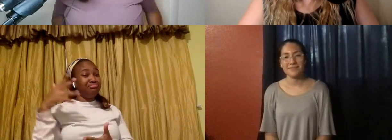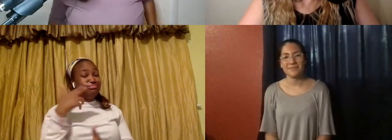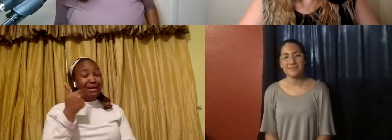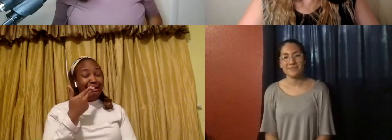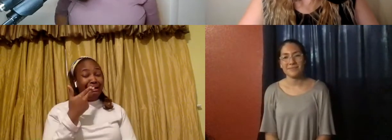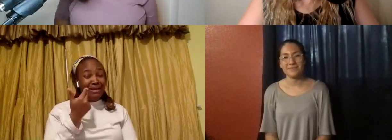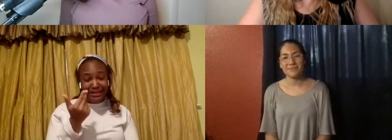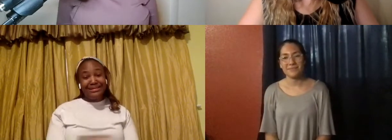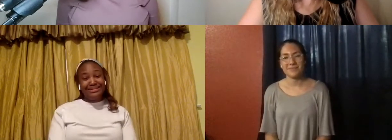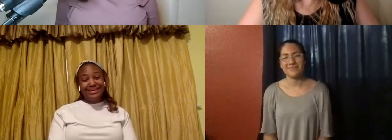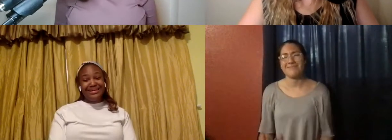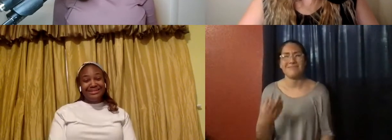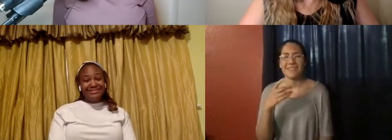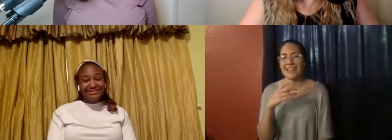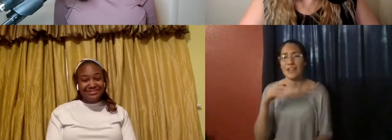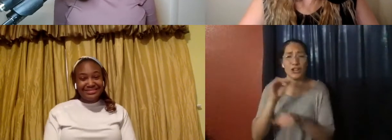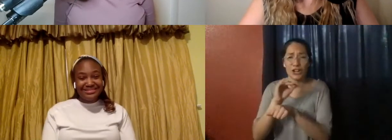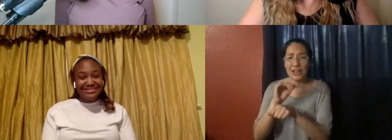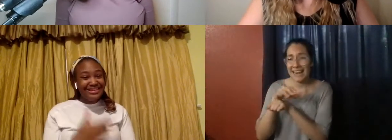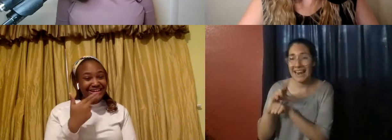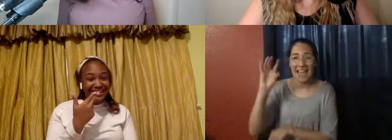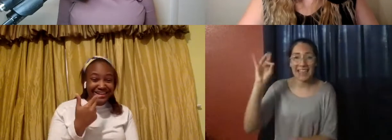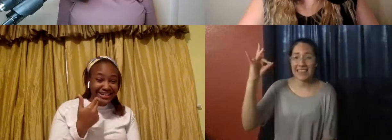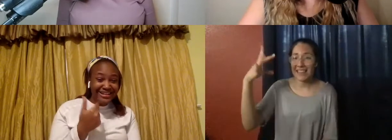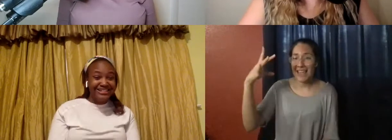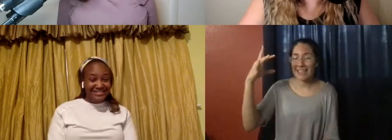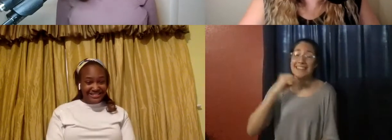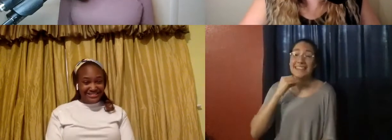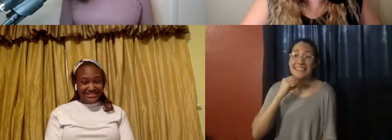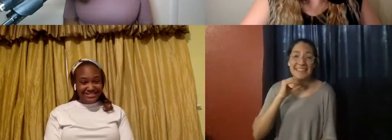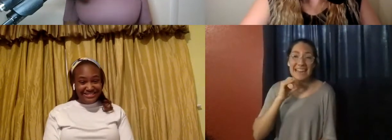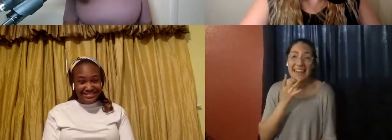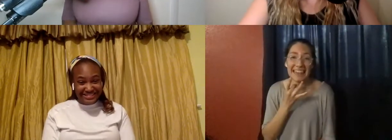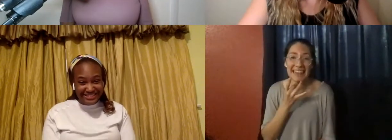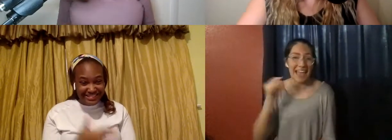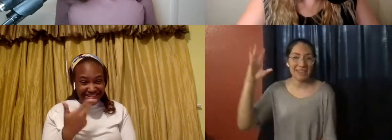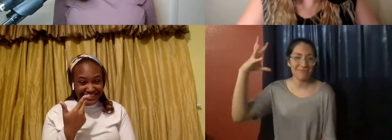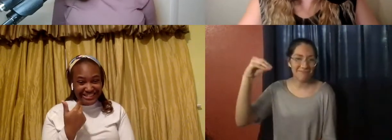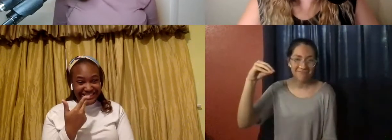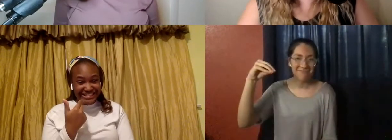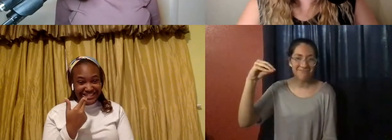Unplug your nightlight, unplug your computer charger, just be as dark as possible in here.